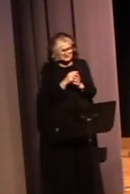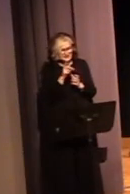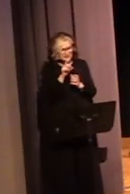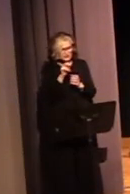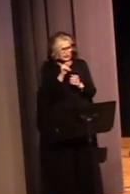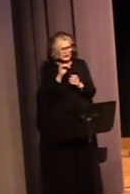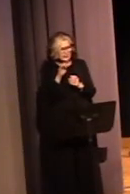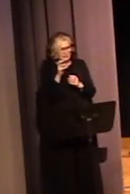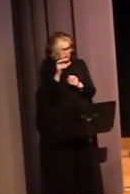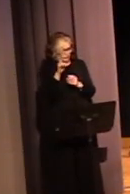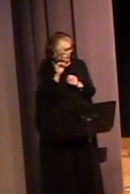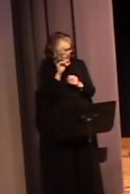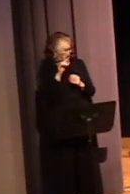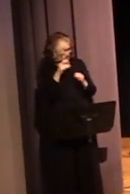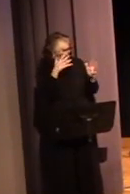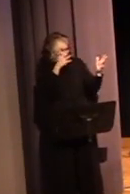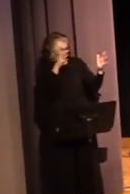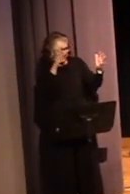Donnie Missouri.